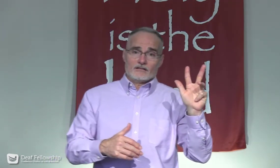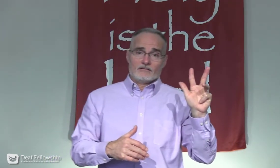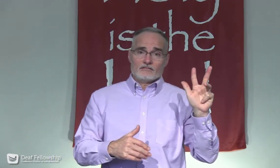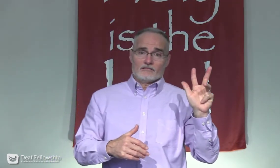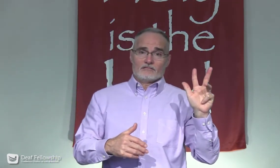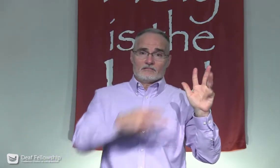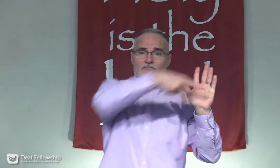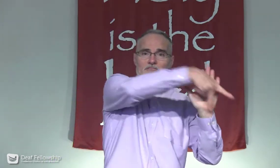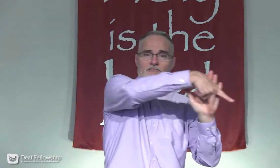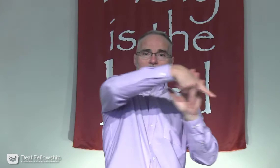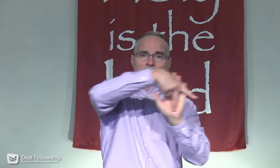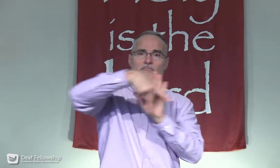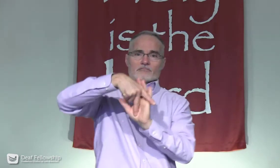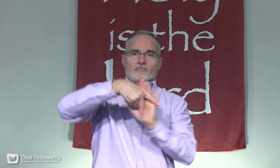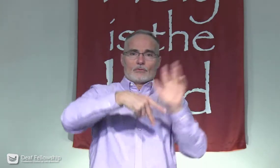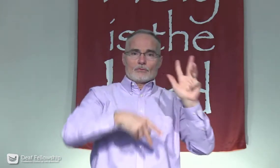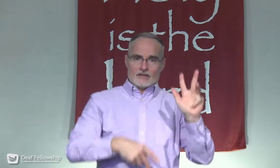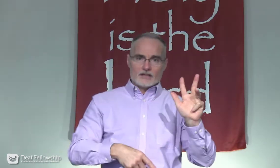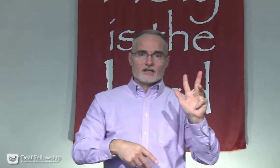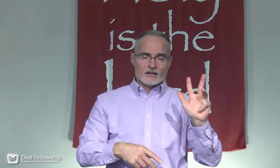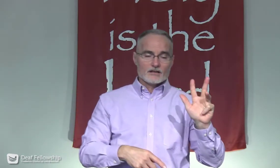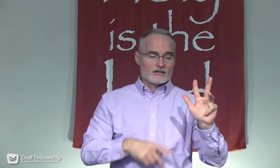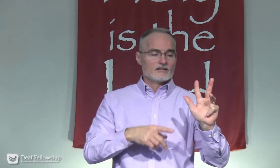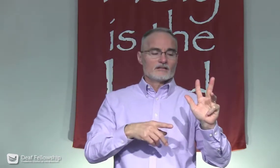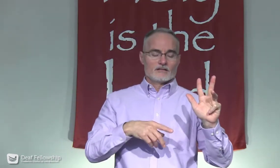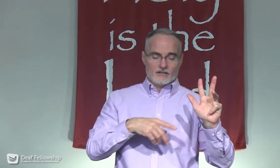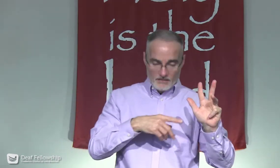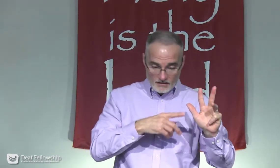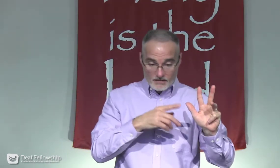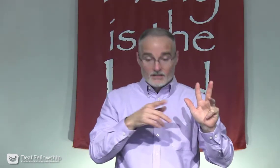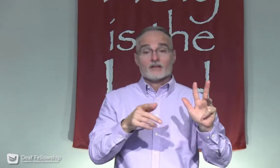again, there were three men being crucified that day.